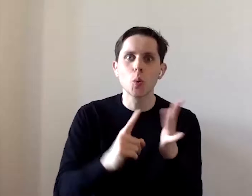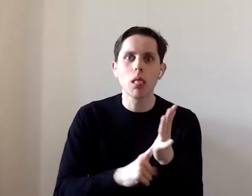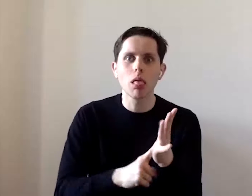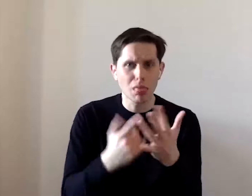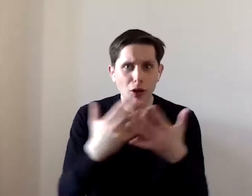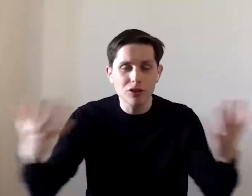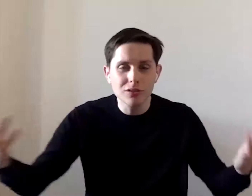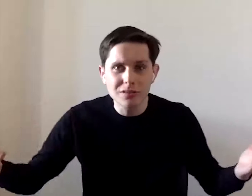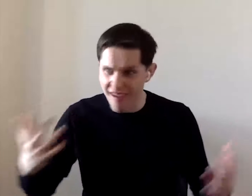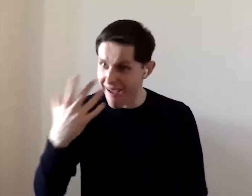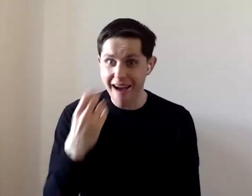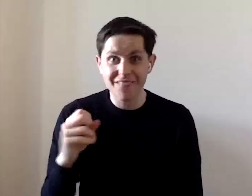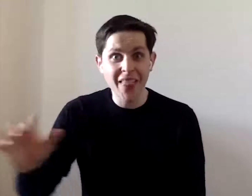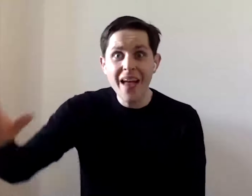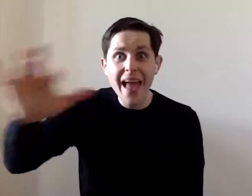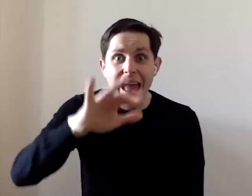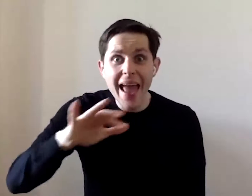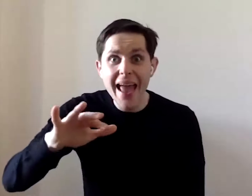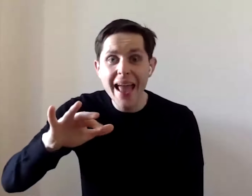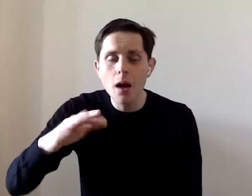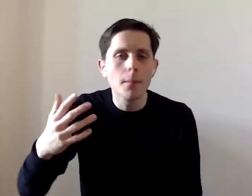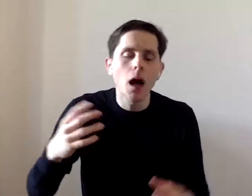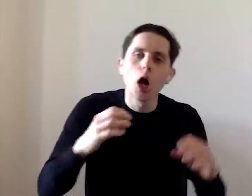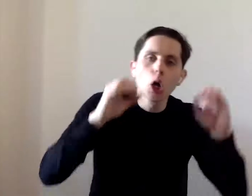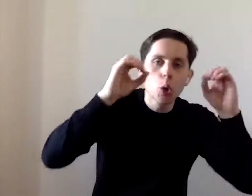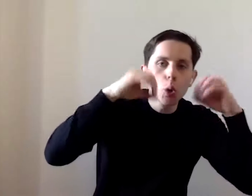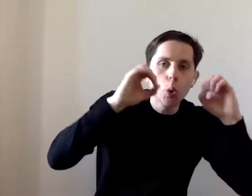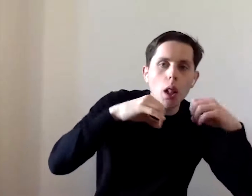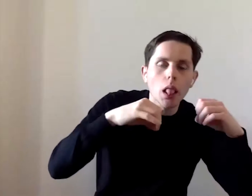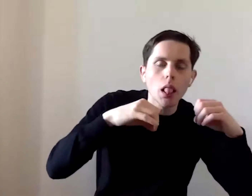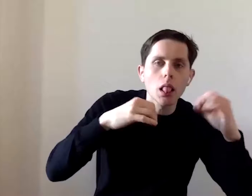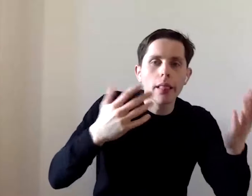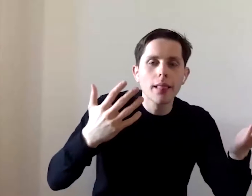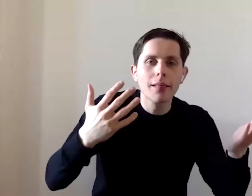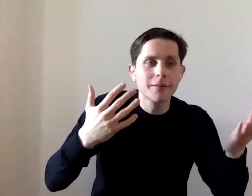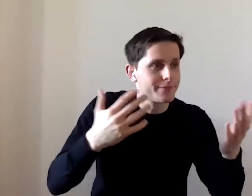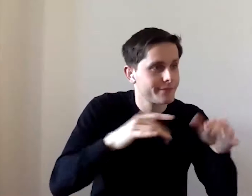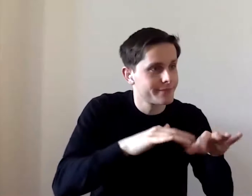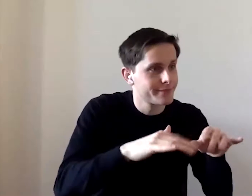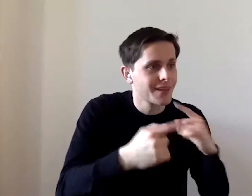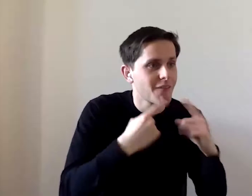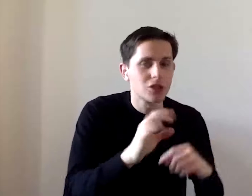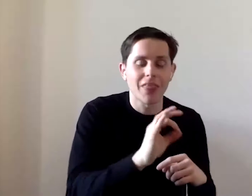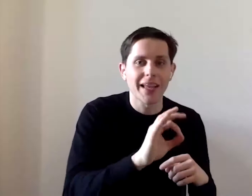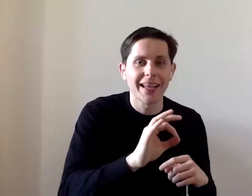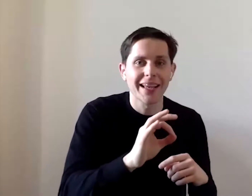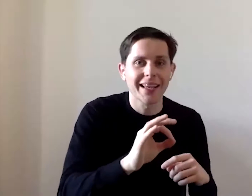course. And there's all of these things, like specific tools that are accessible. But if you Googled that tool, there's nothing about how